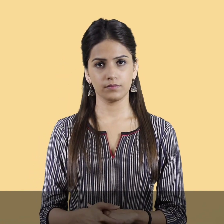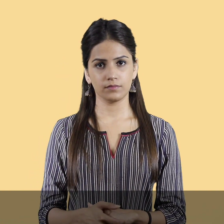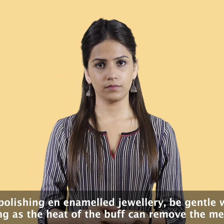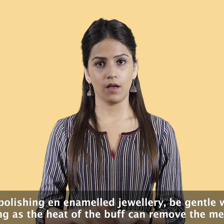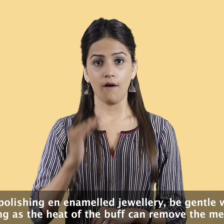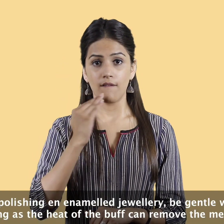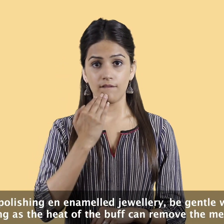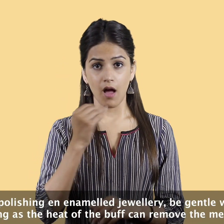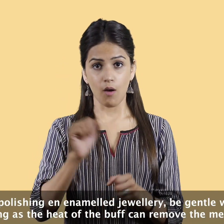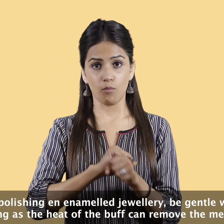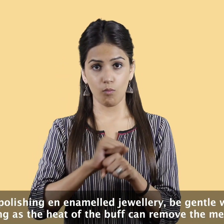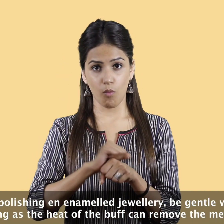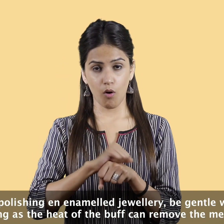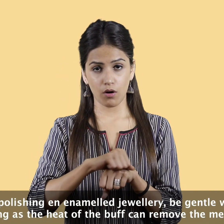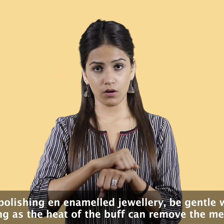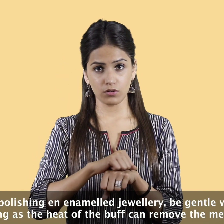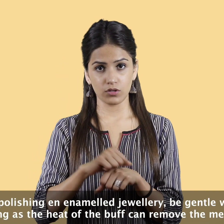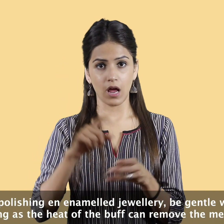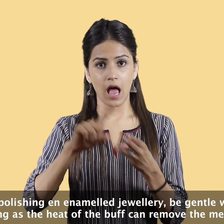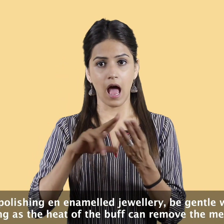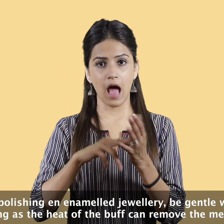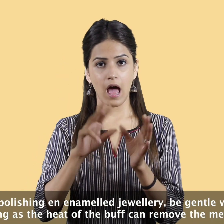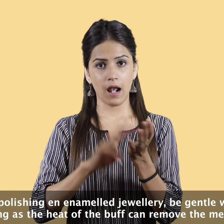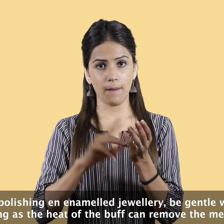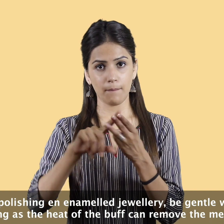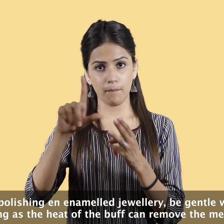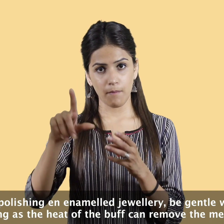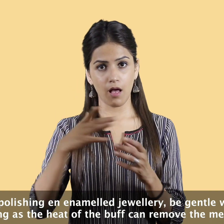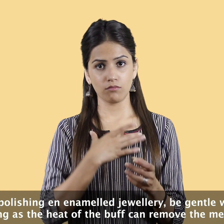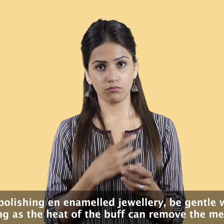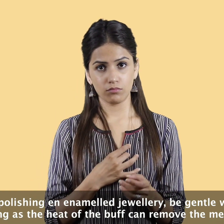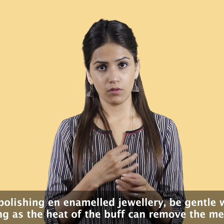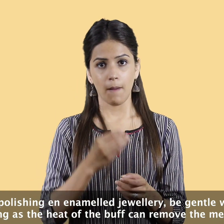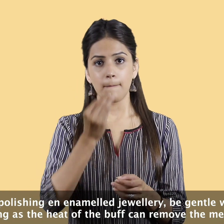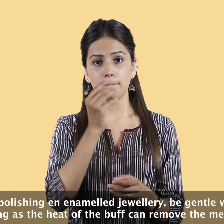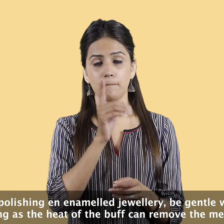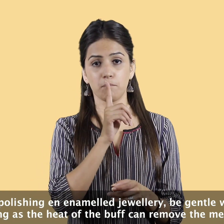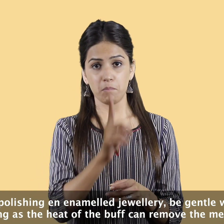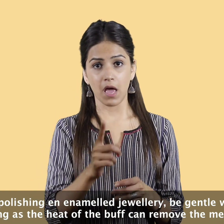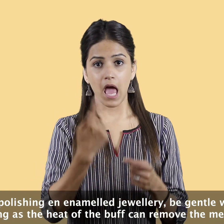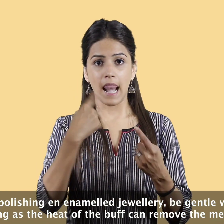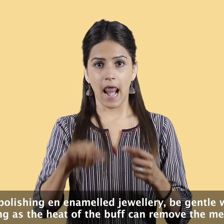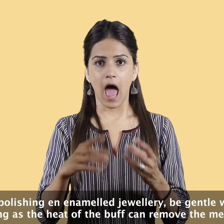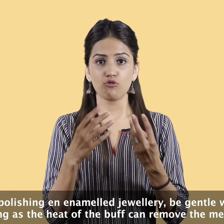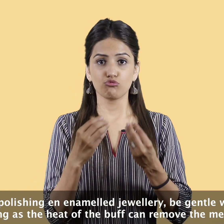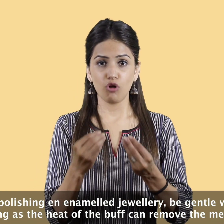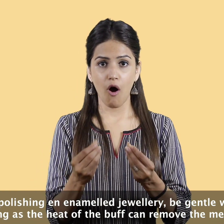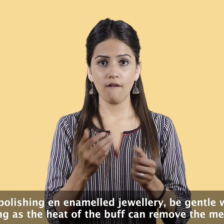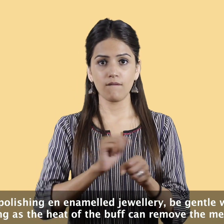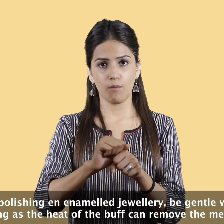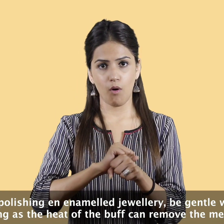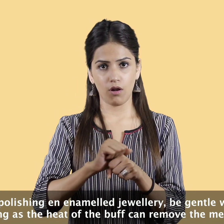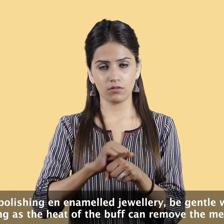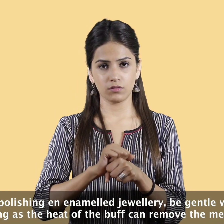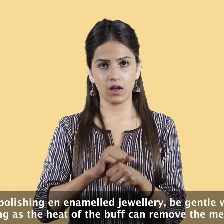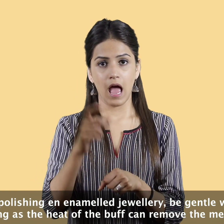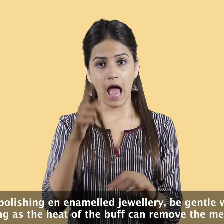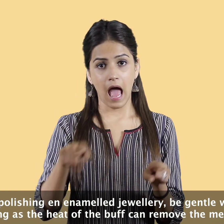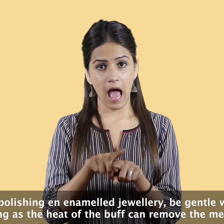Number 3. When polishing an enameled jewelry, be gentle when polishing, as the heat of the